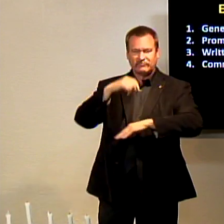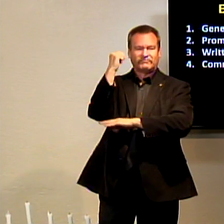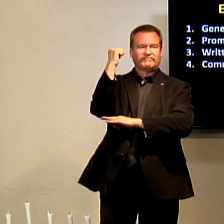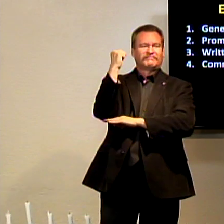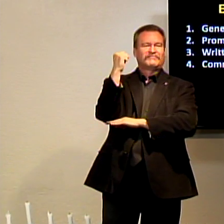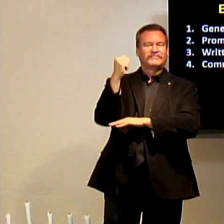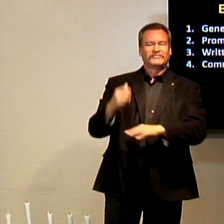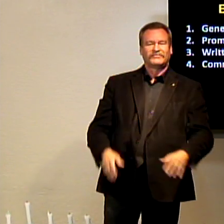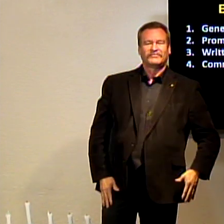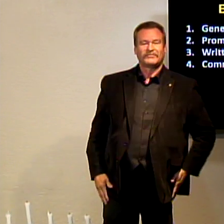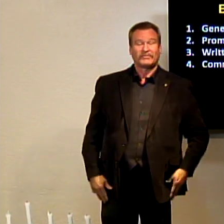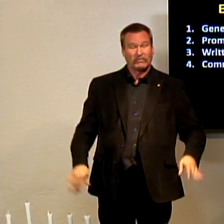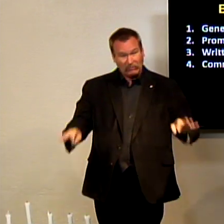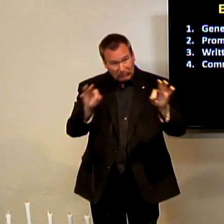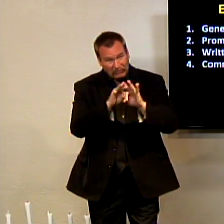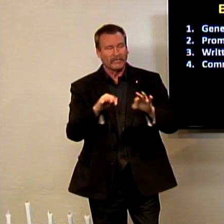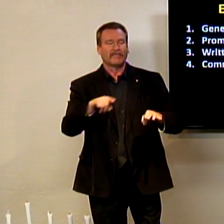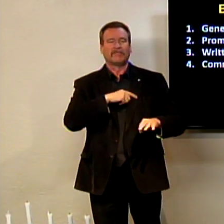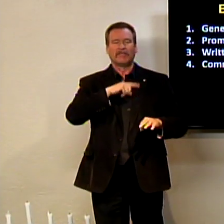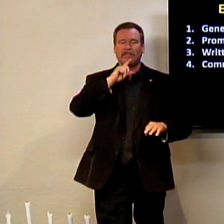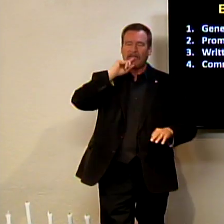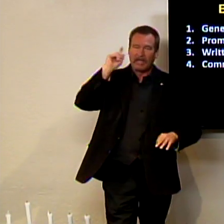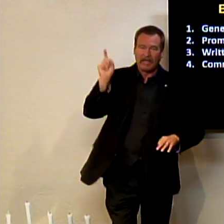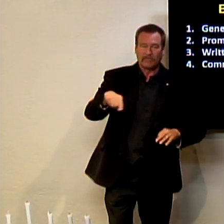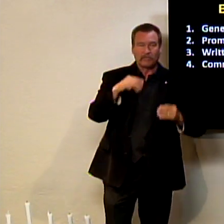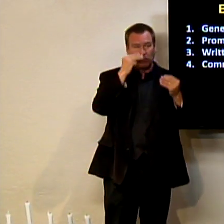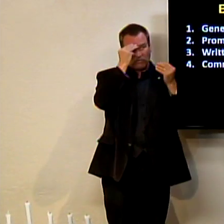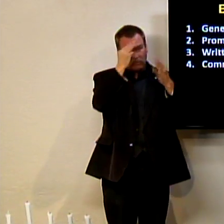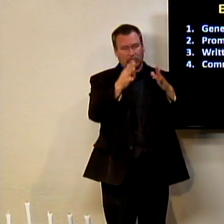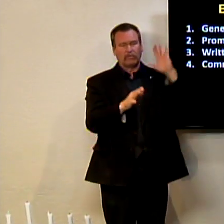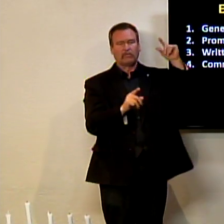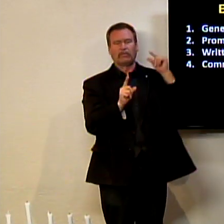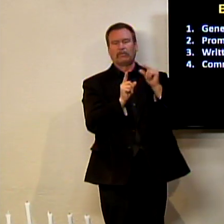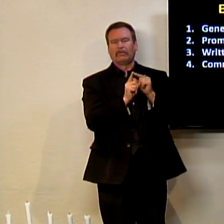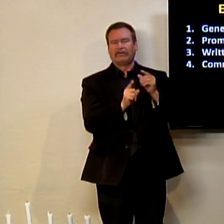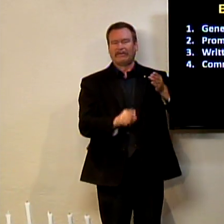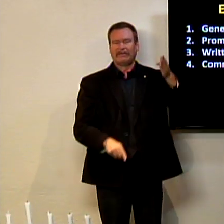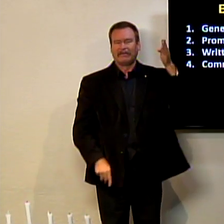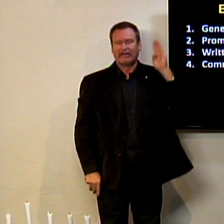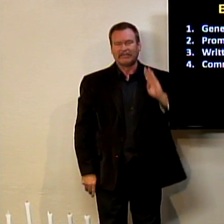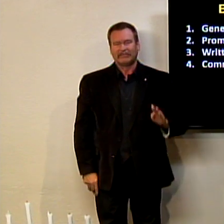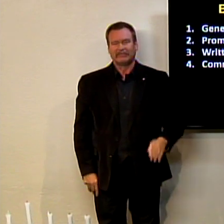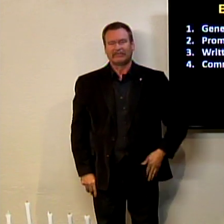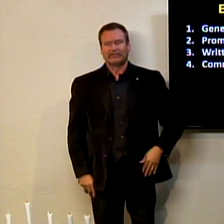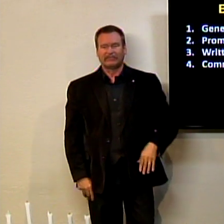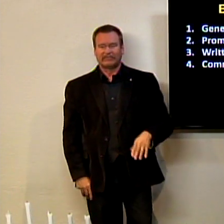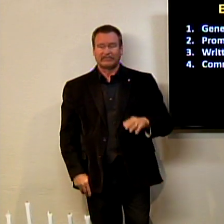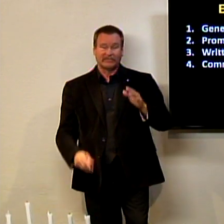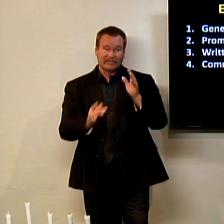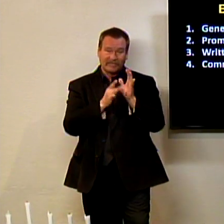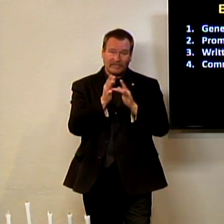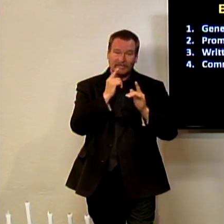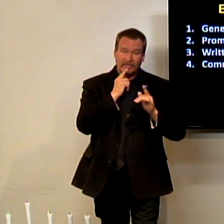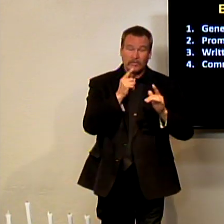made us a promise, and his promises still stand strong. So let's be encouraged today from God's word. And let's obey God's